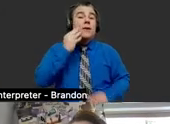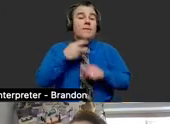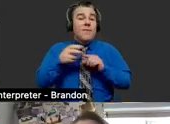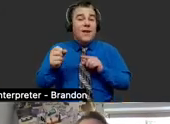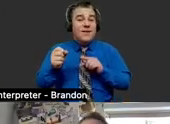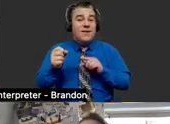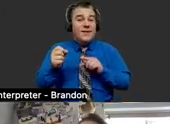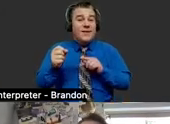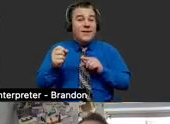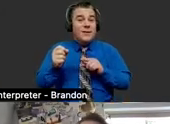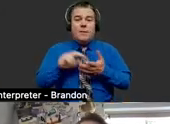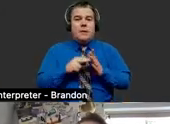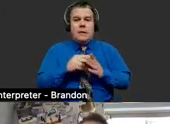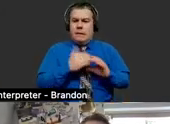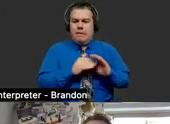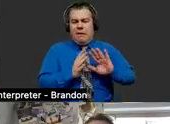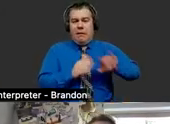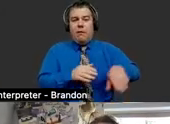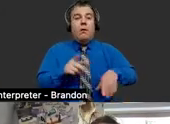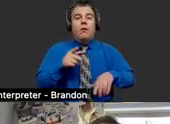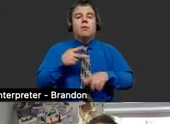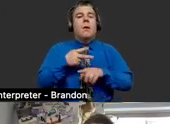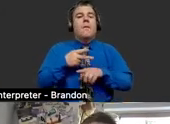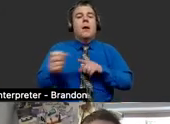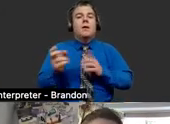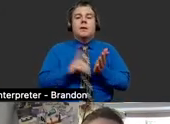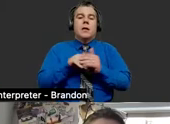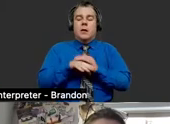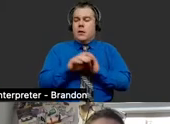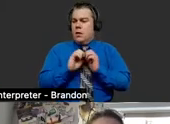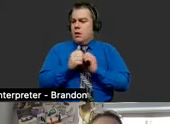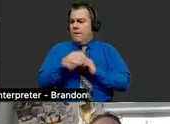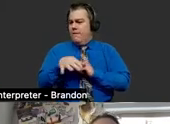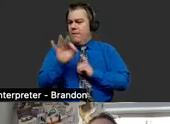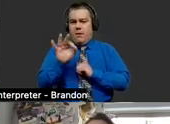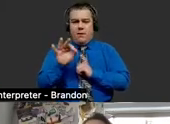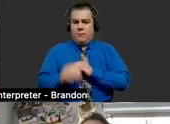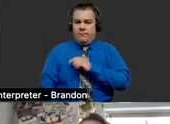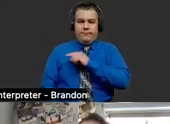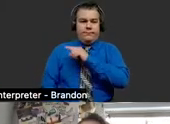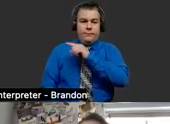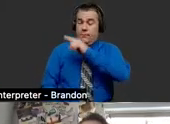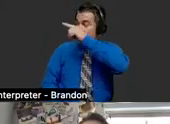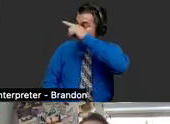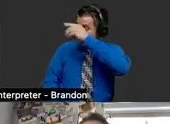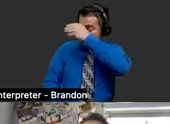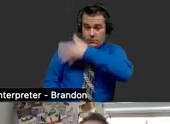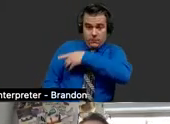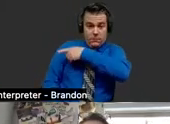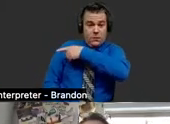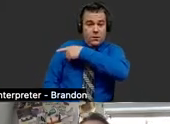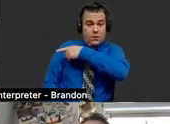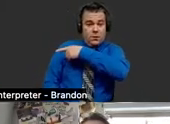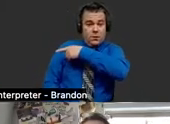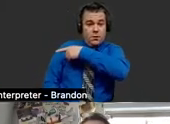in your email, you sign into your Plexus account and you're like, how do I get to my Pivotal program? It's underneath Experience Plexus, right down